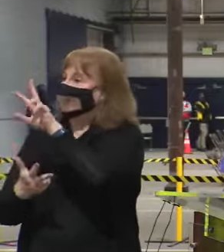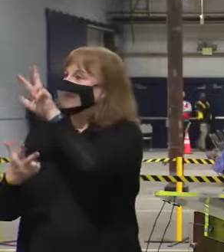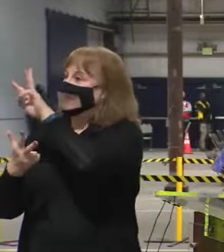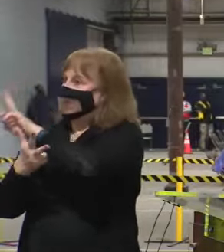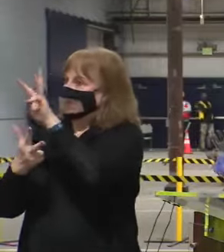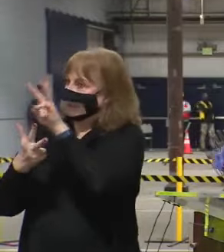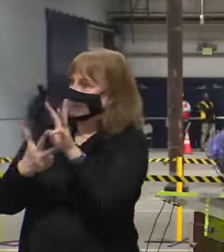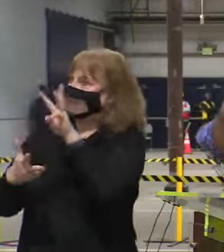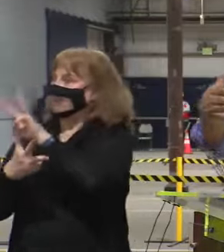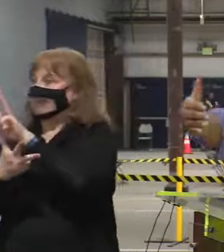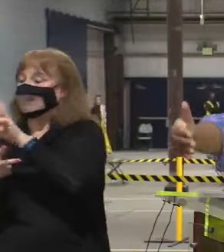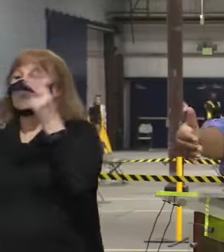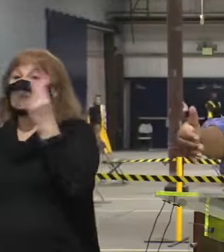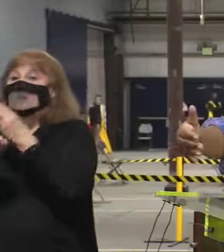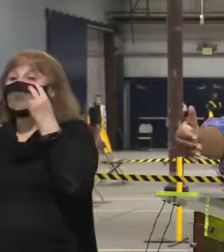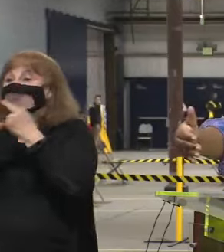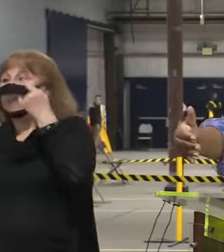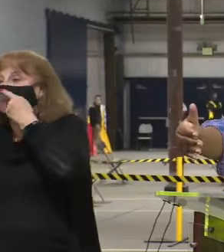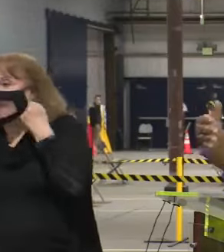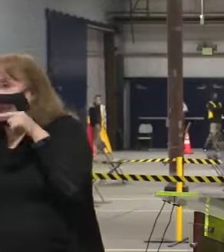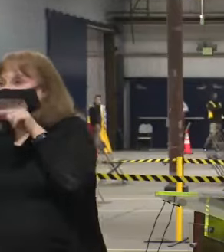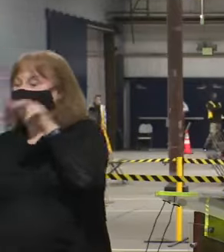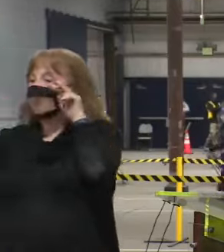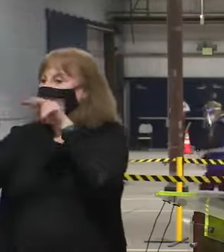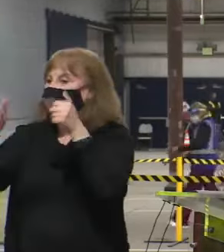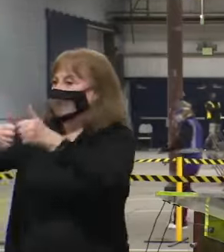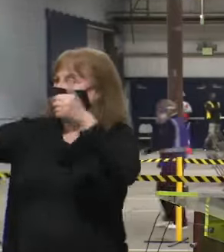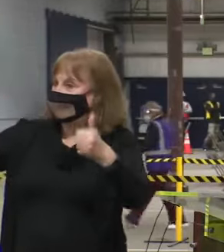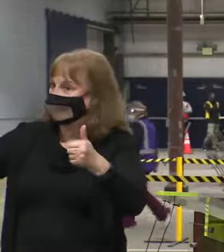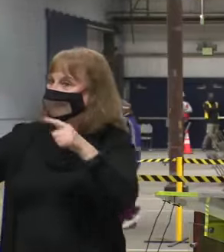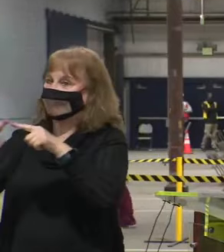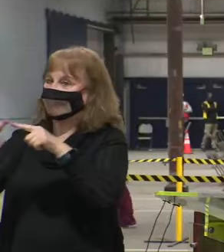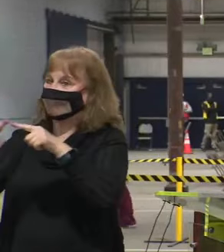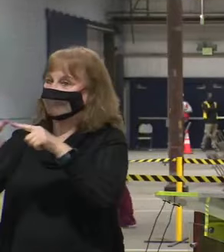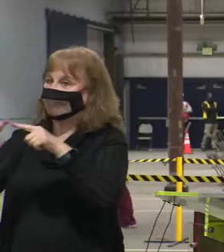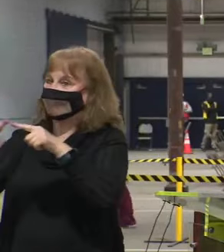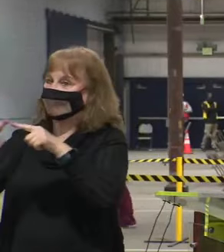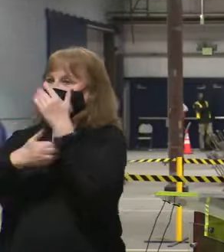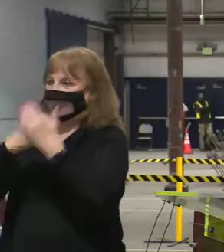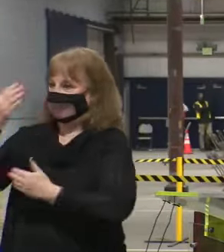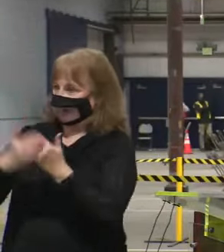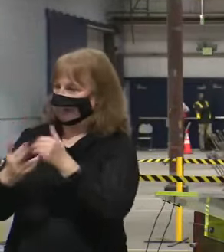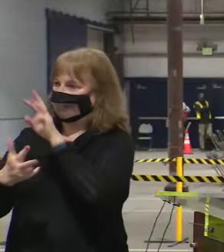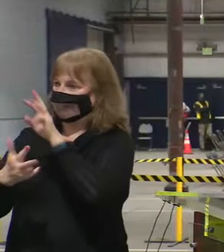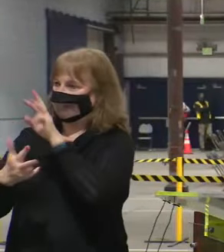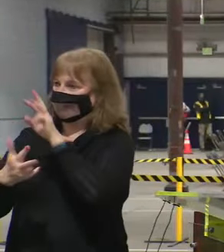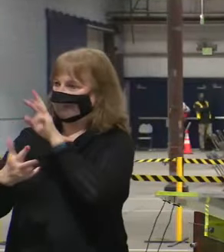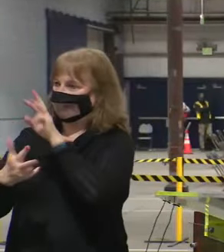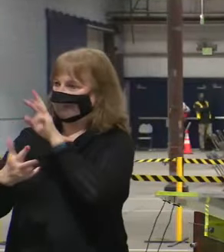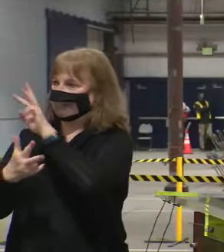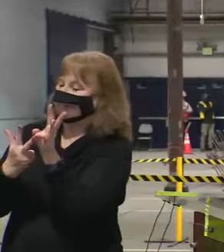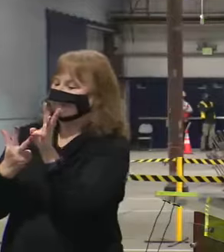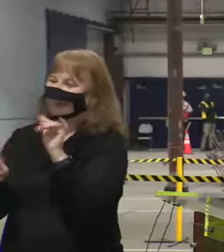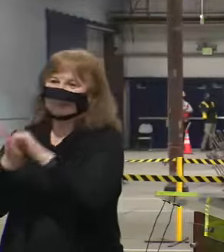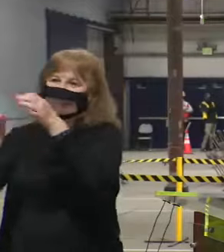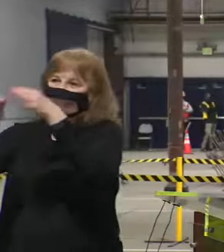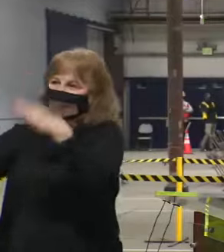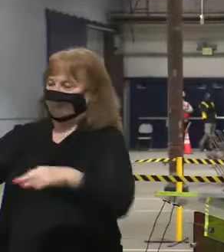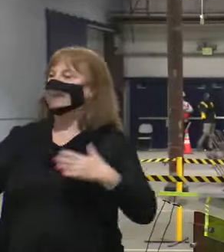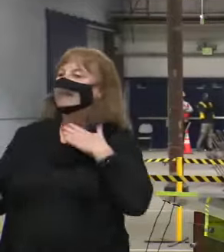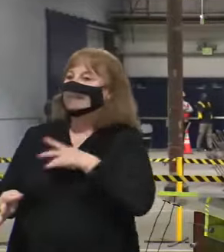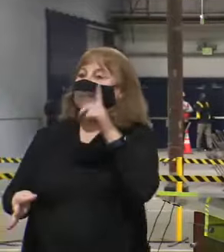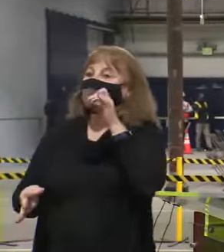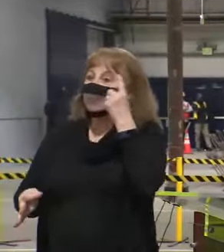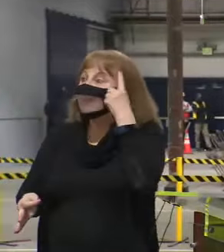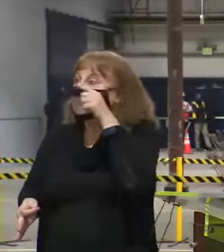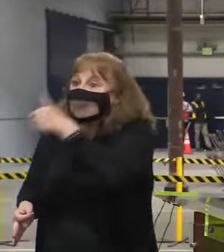your masks, watch your distance, and wash your hands. It's just that simple. Please, do